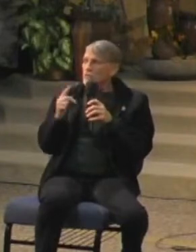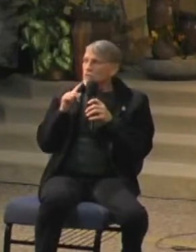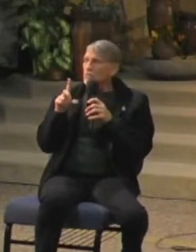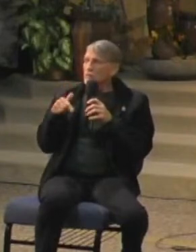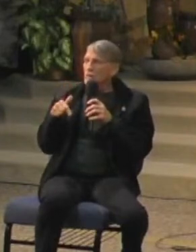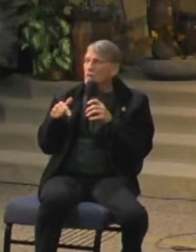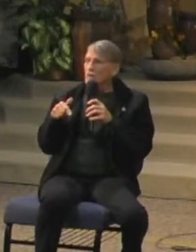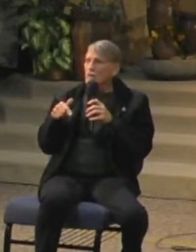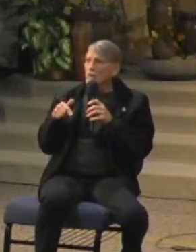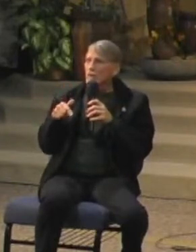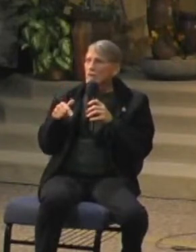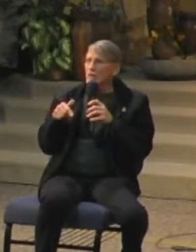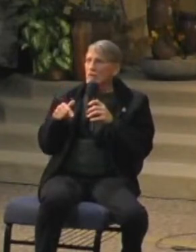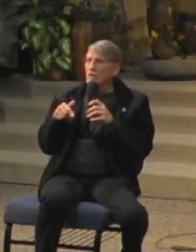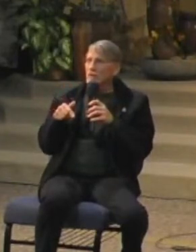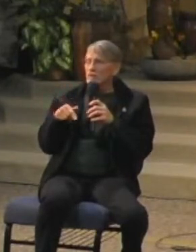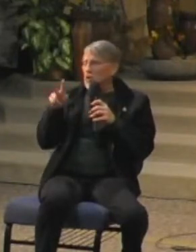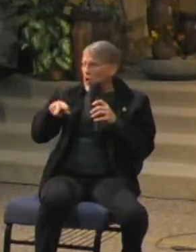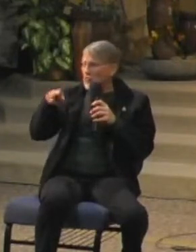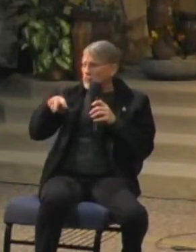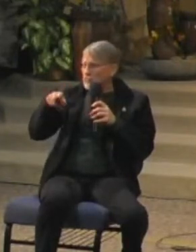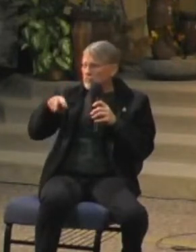not so much reading the Bible.